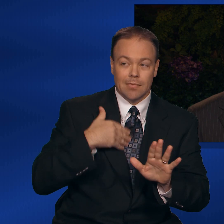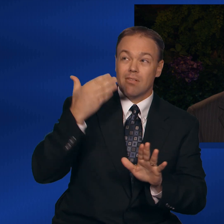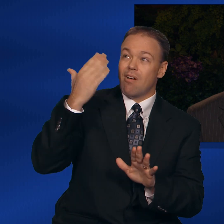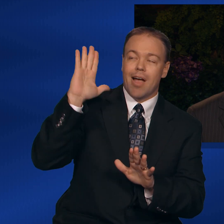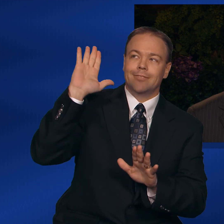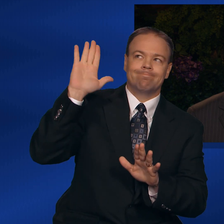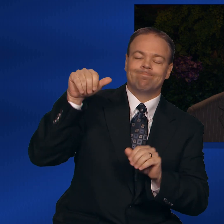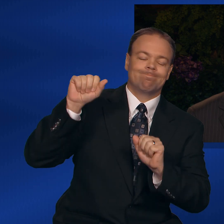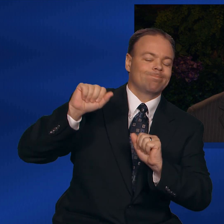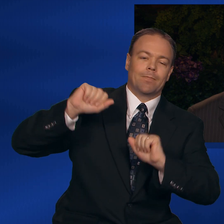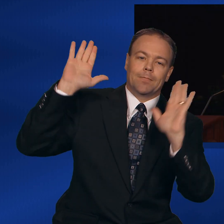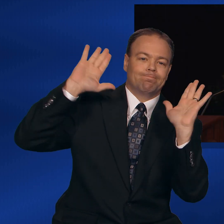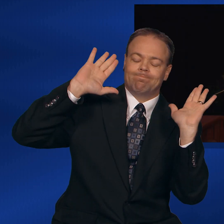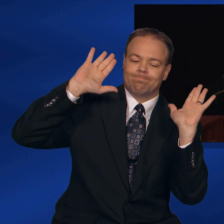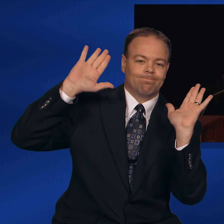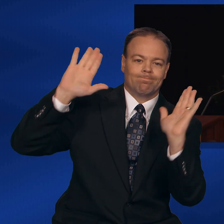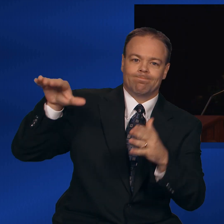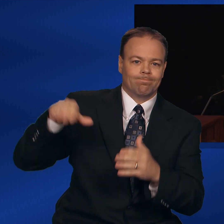up on God.